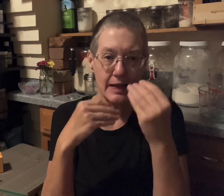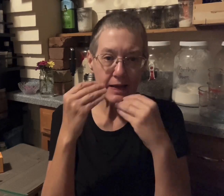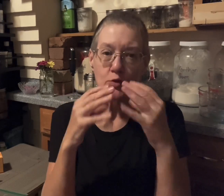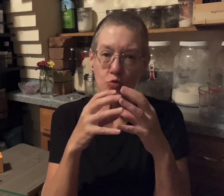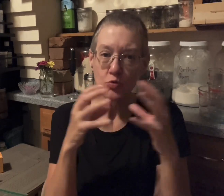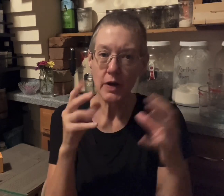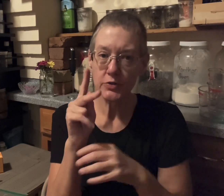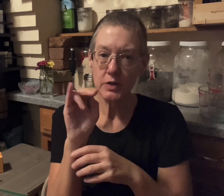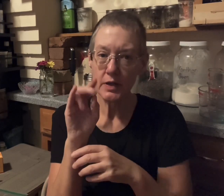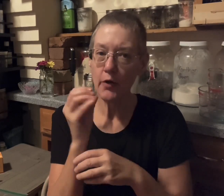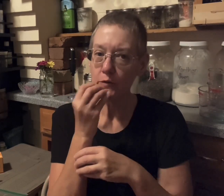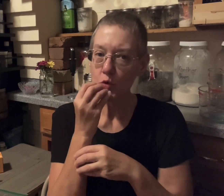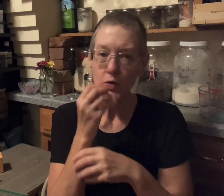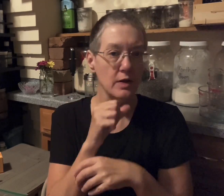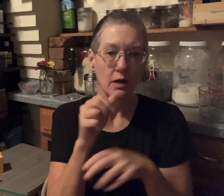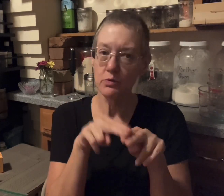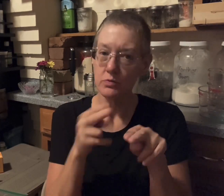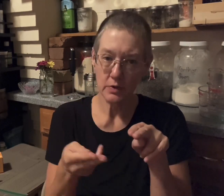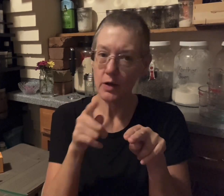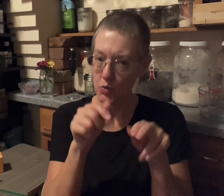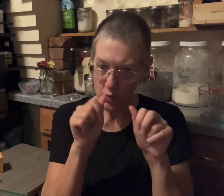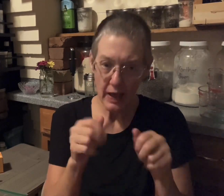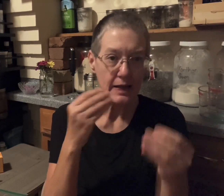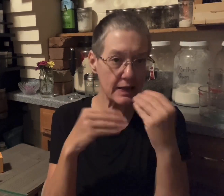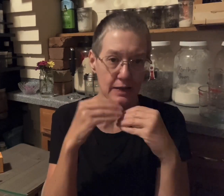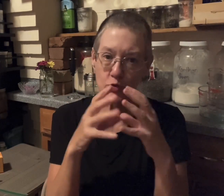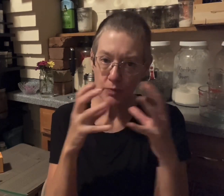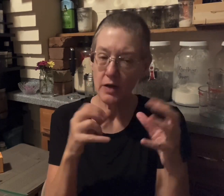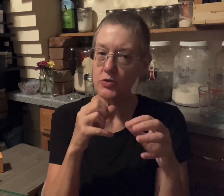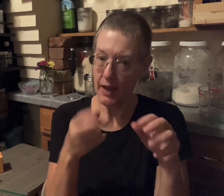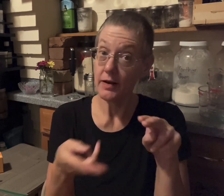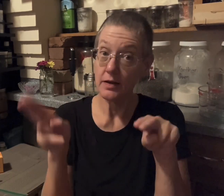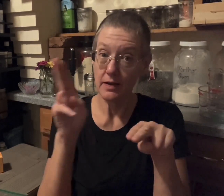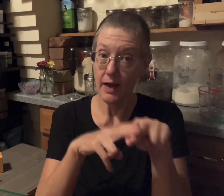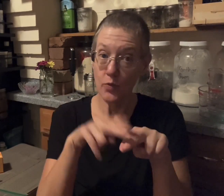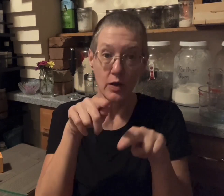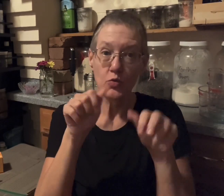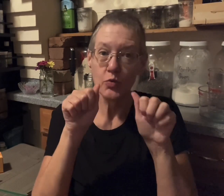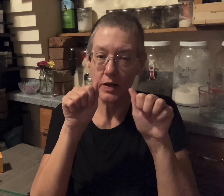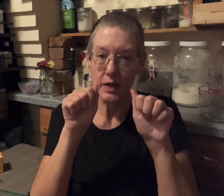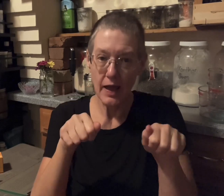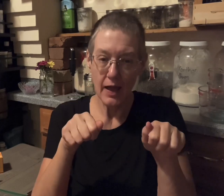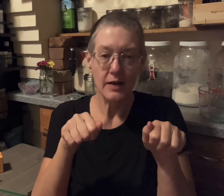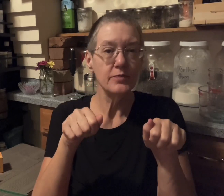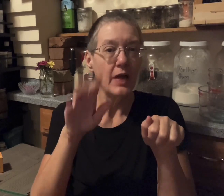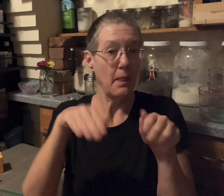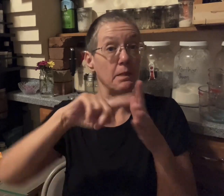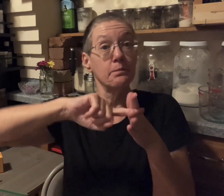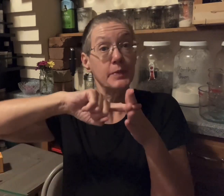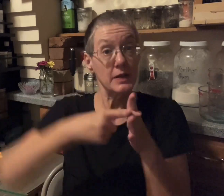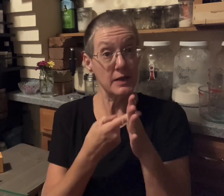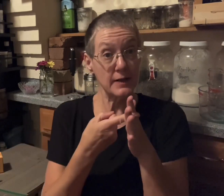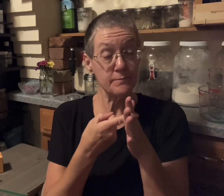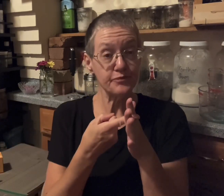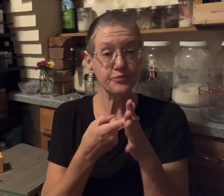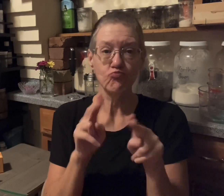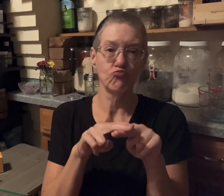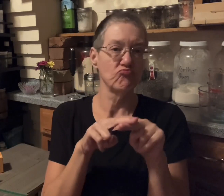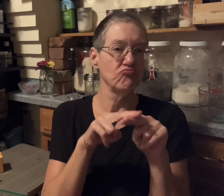and for remaining keto because you can eat too many keto foods and not lose weight, and you can gain weight. Now, at the